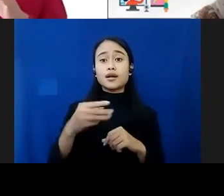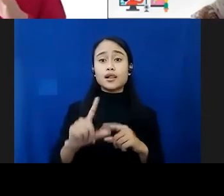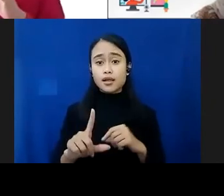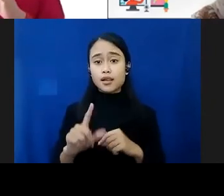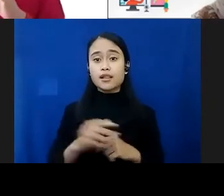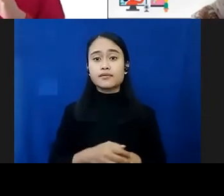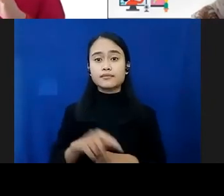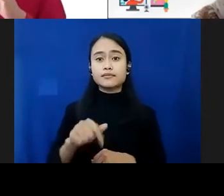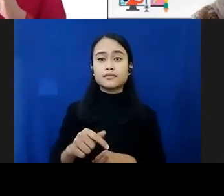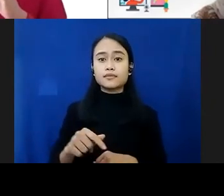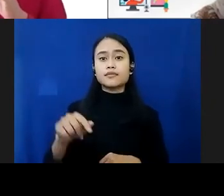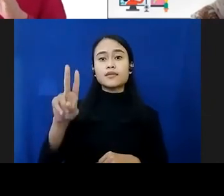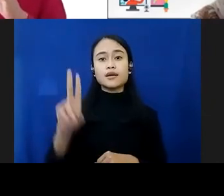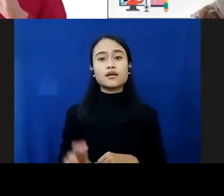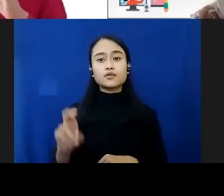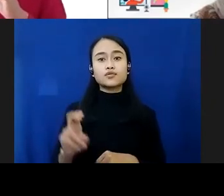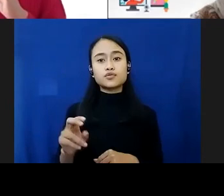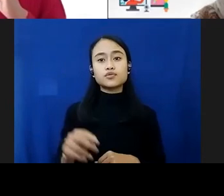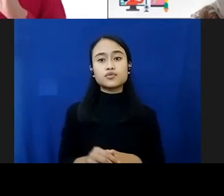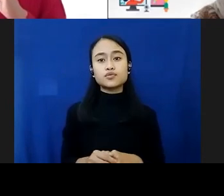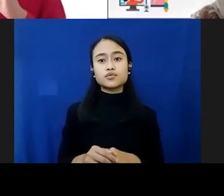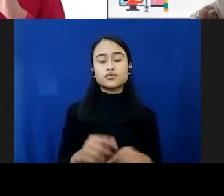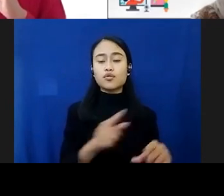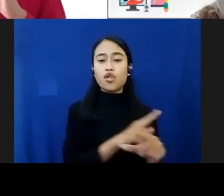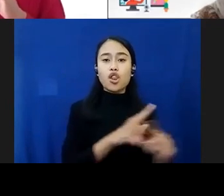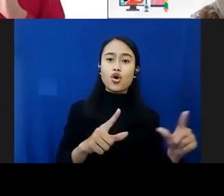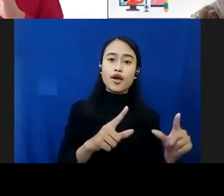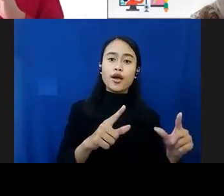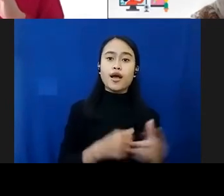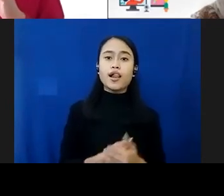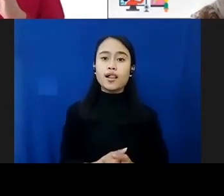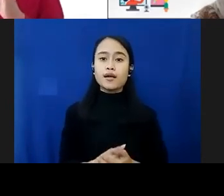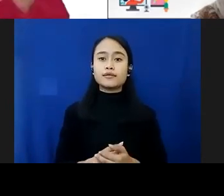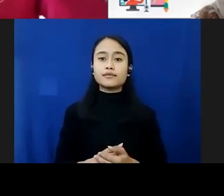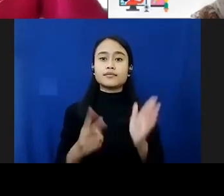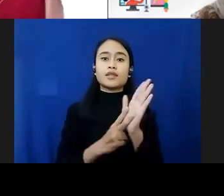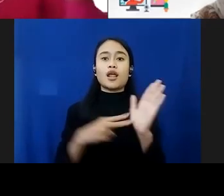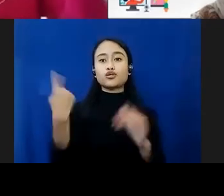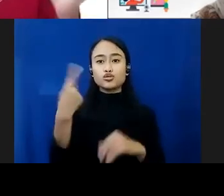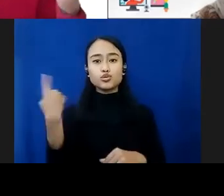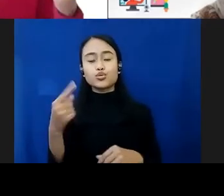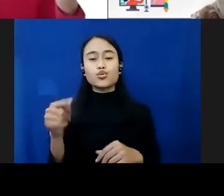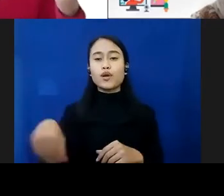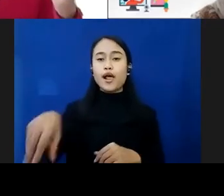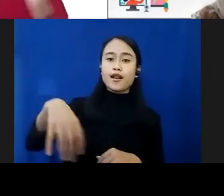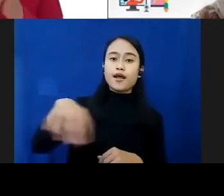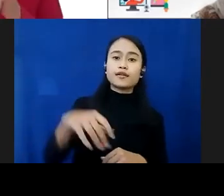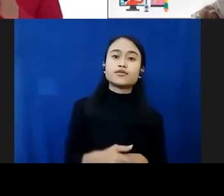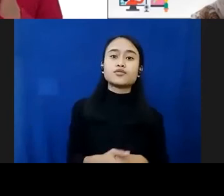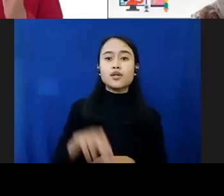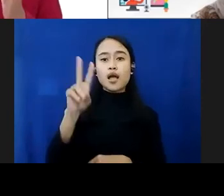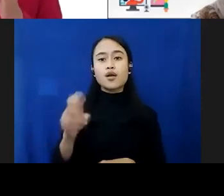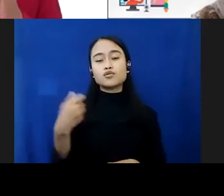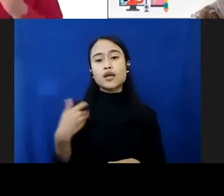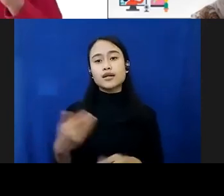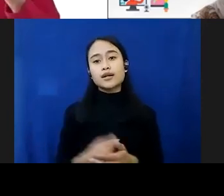align with the local district regional national system it mustn't be a parallel separate process